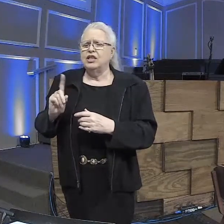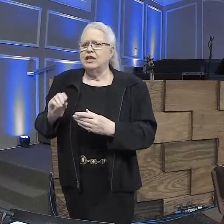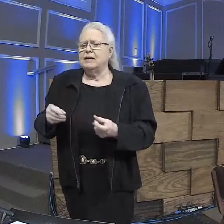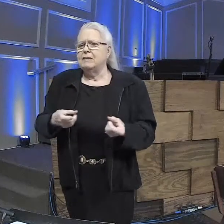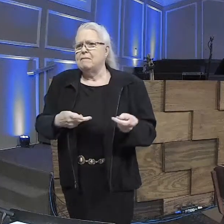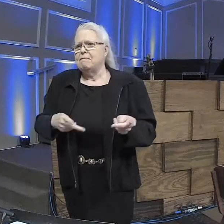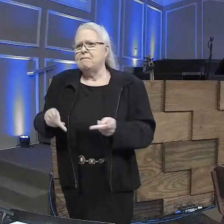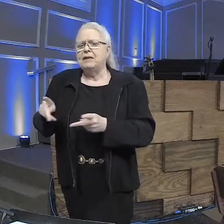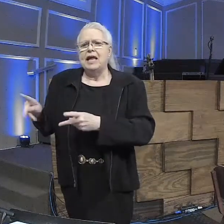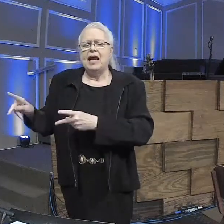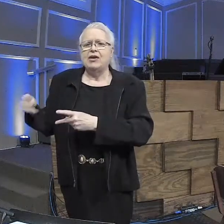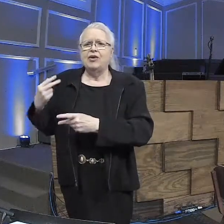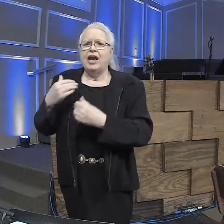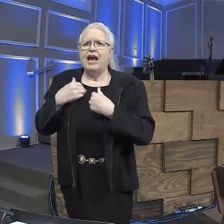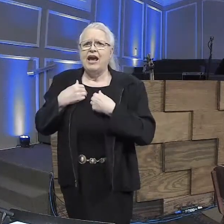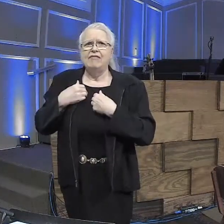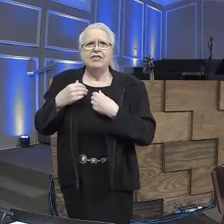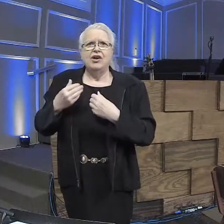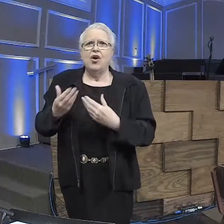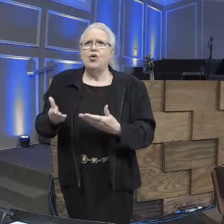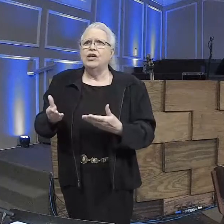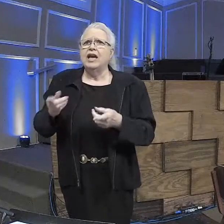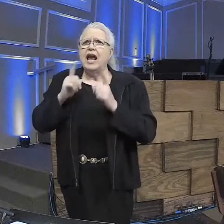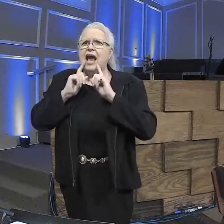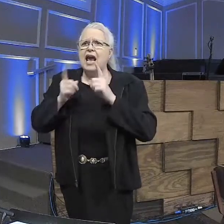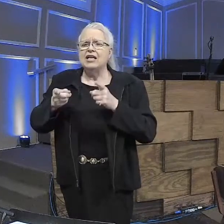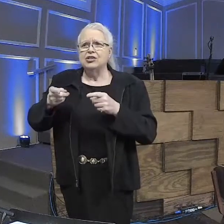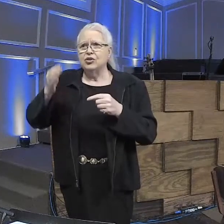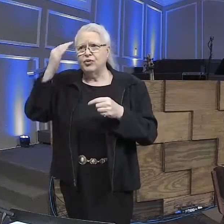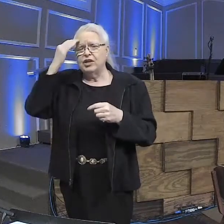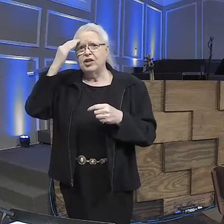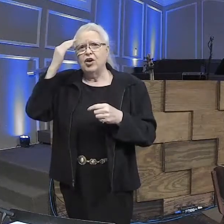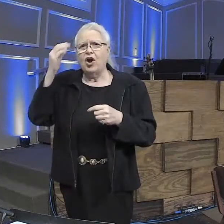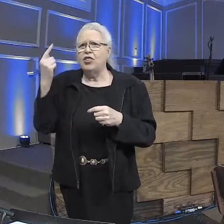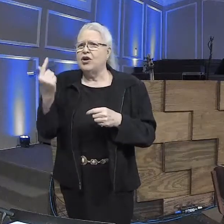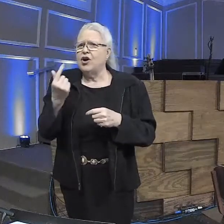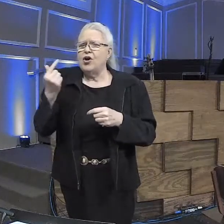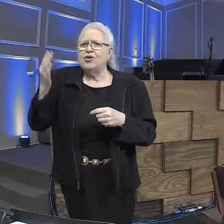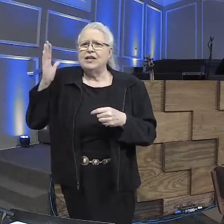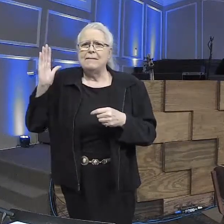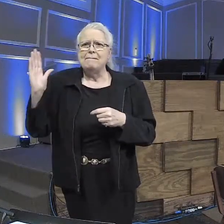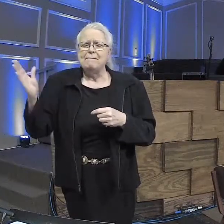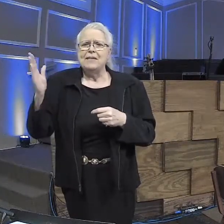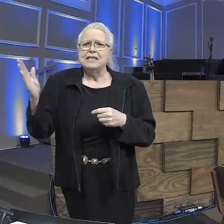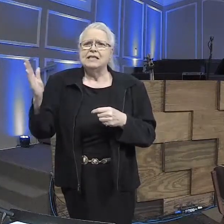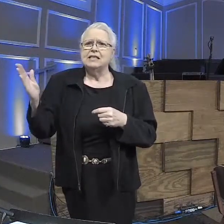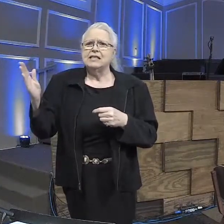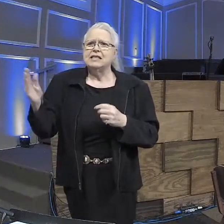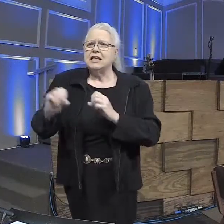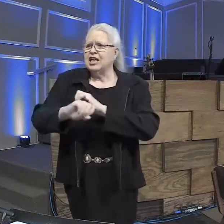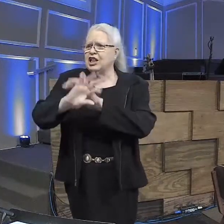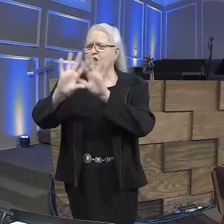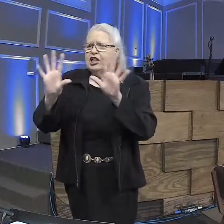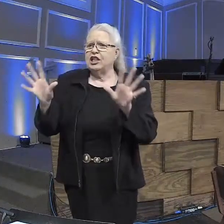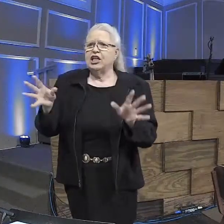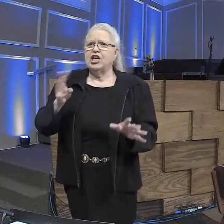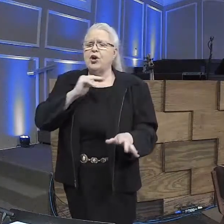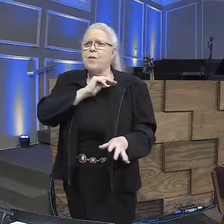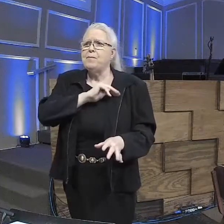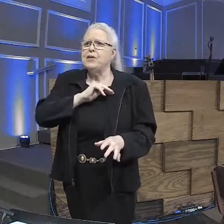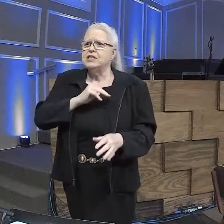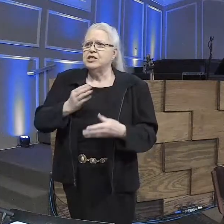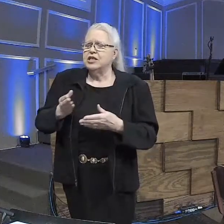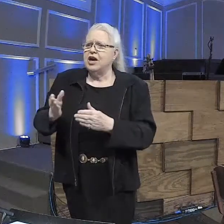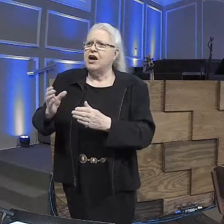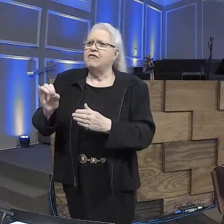only solution we know. It's the only message that we preach. It's the unveiled mission of the church.